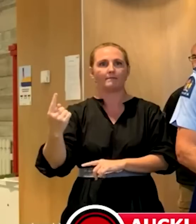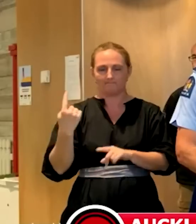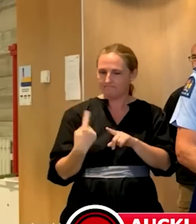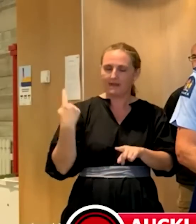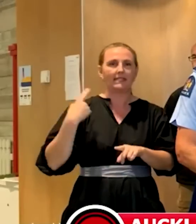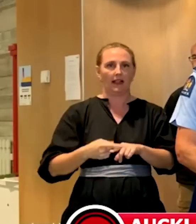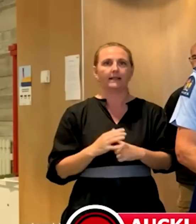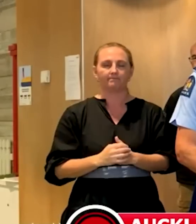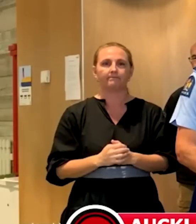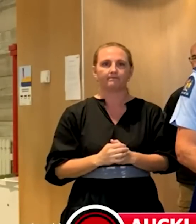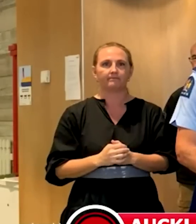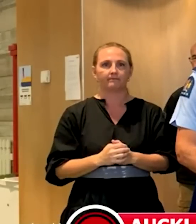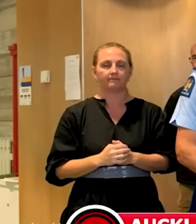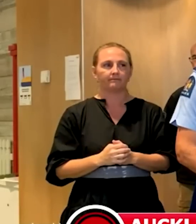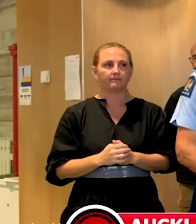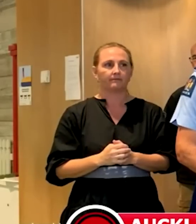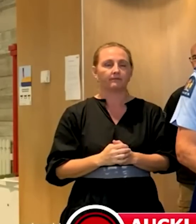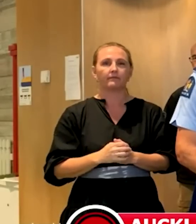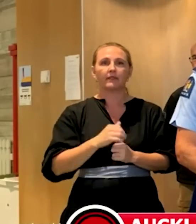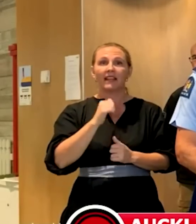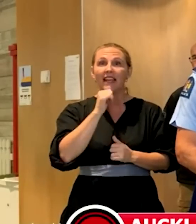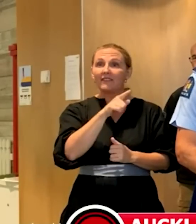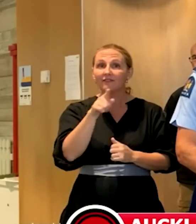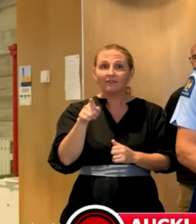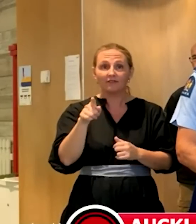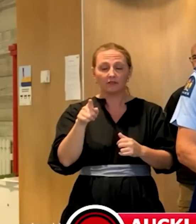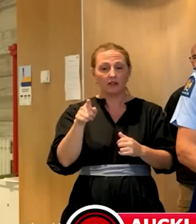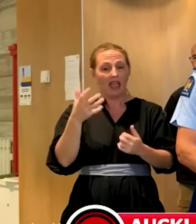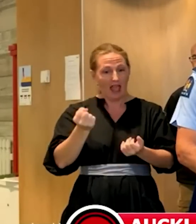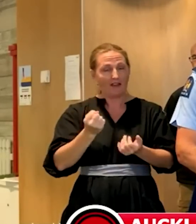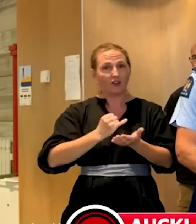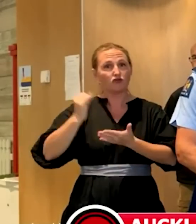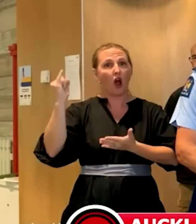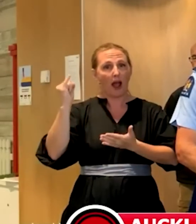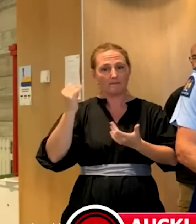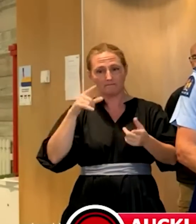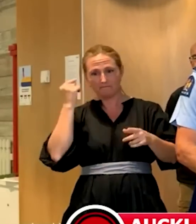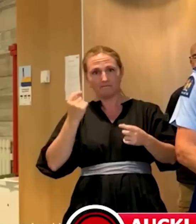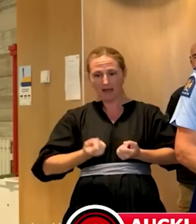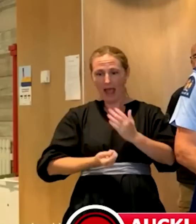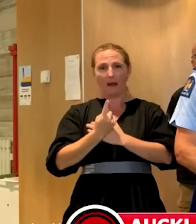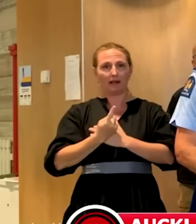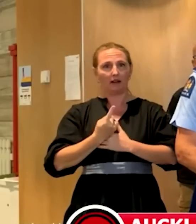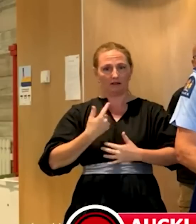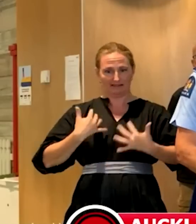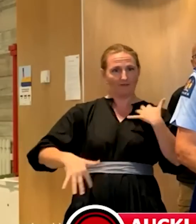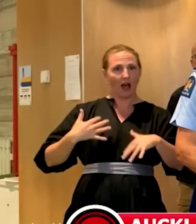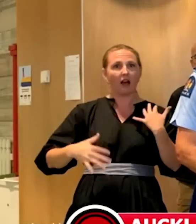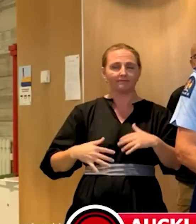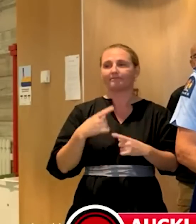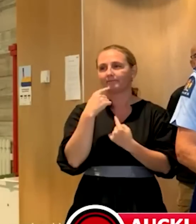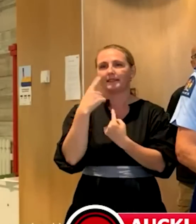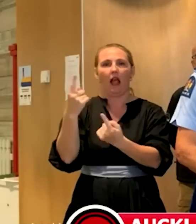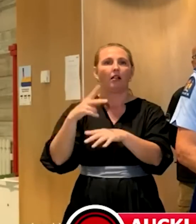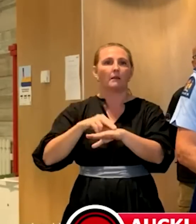line immediately. Also, if someone has been the victim of a crime and they want to report that to police, we absolutely encourage that through